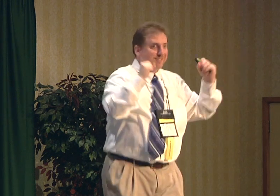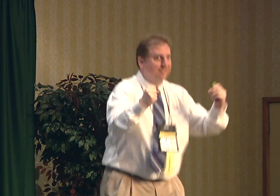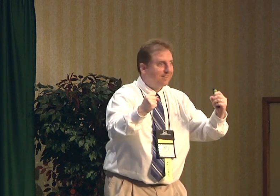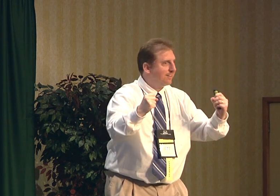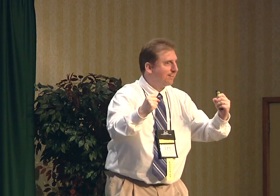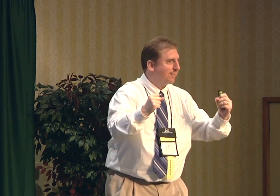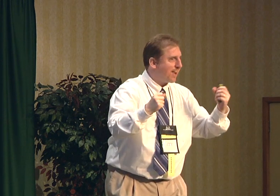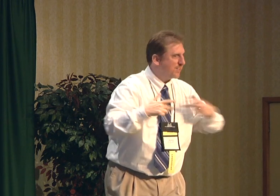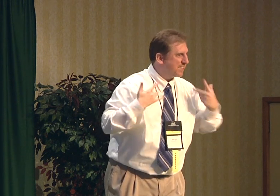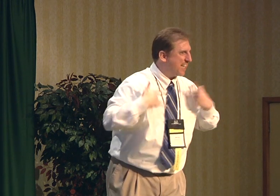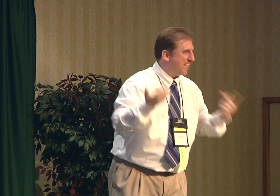So let's get started. Are you ready?